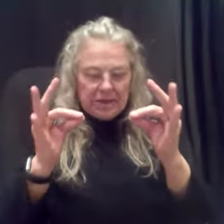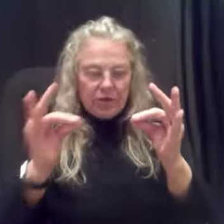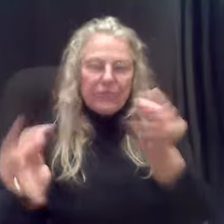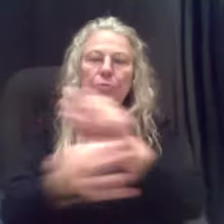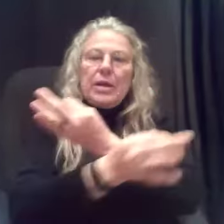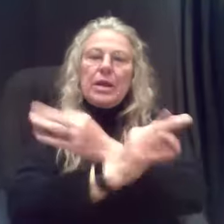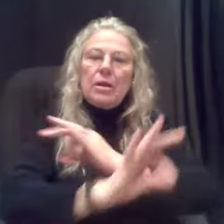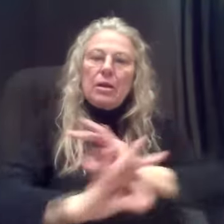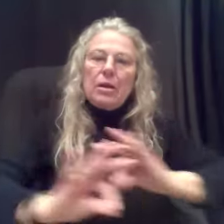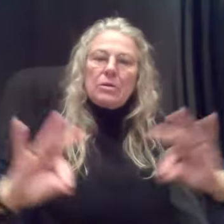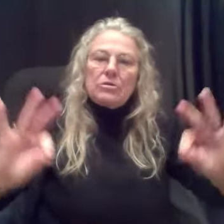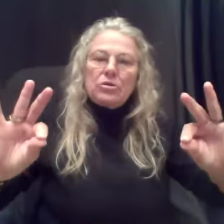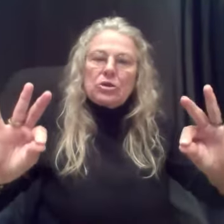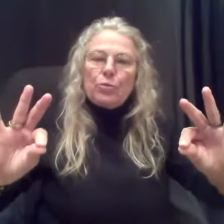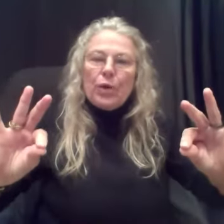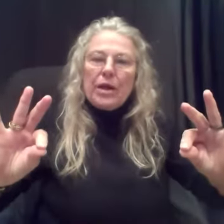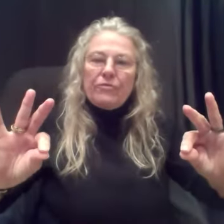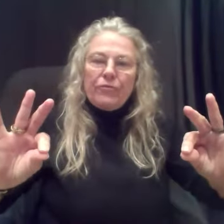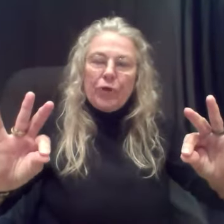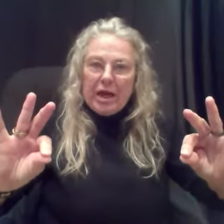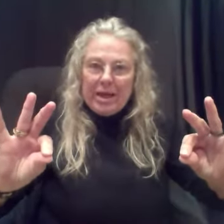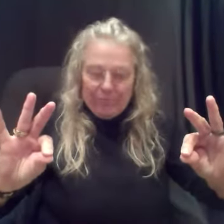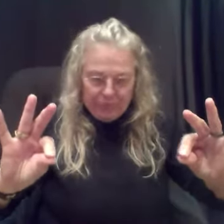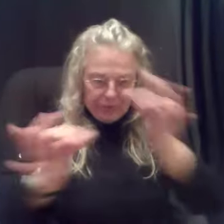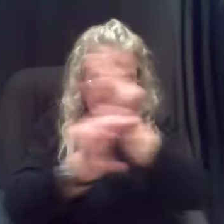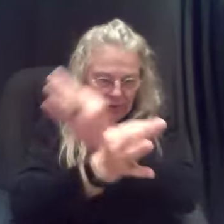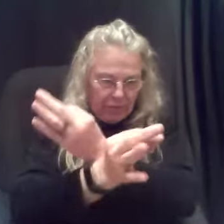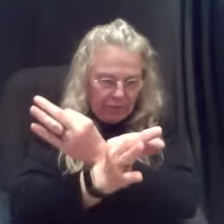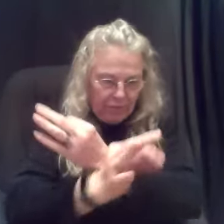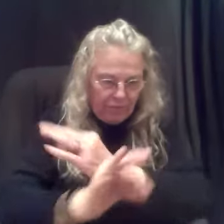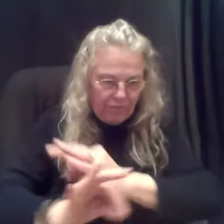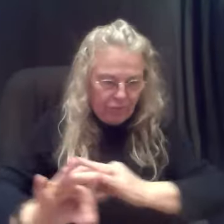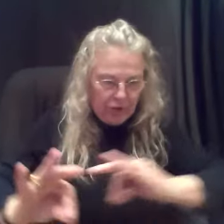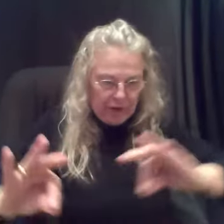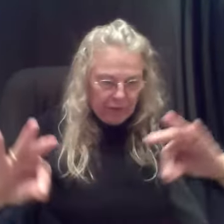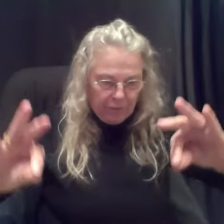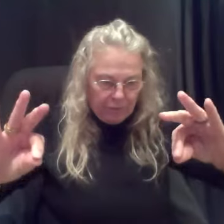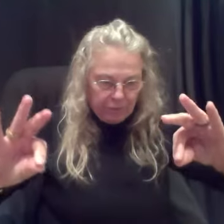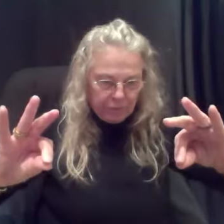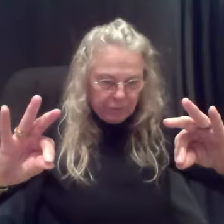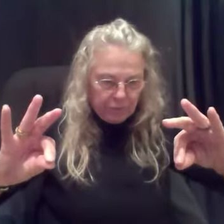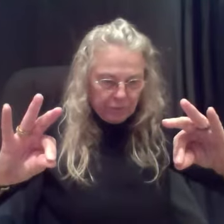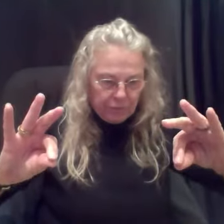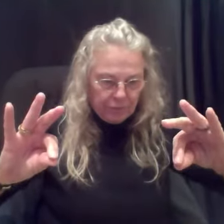for me. Just bring it free. Free.